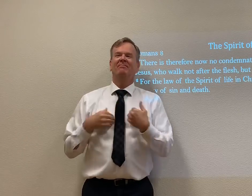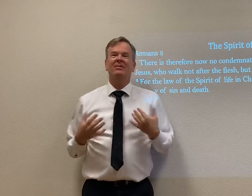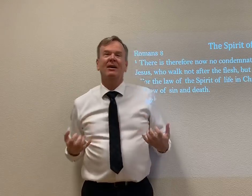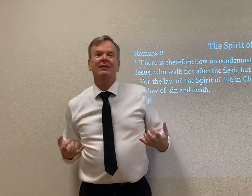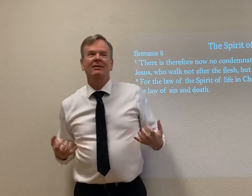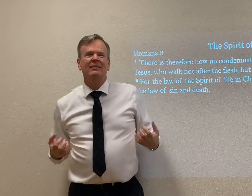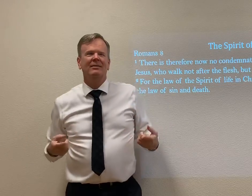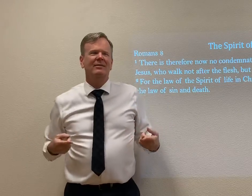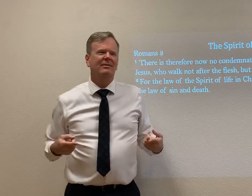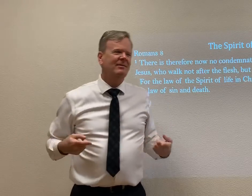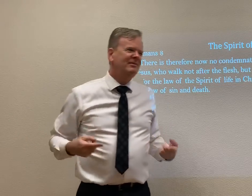learning.